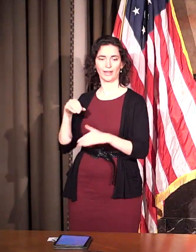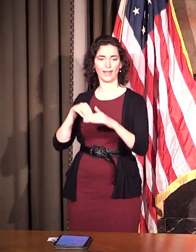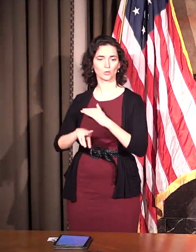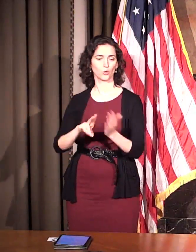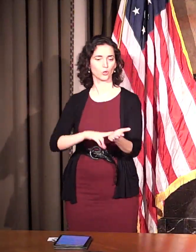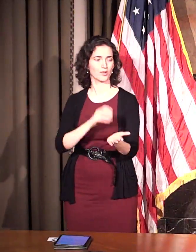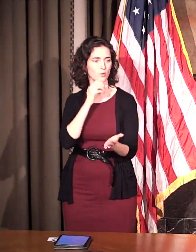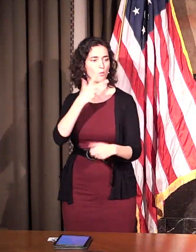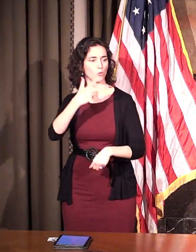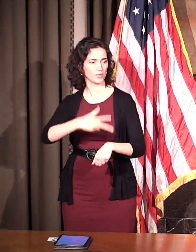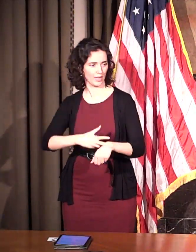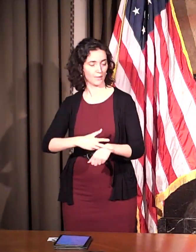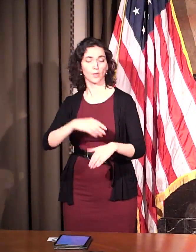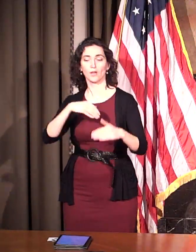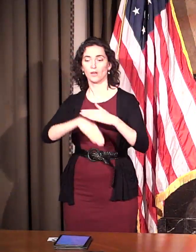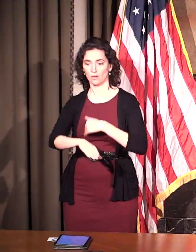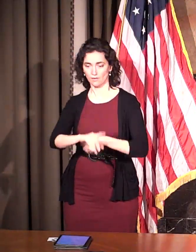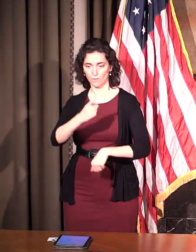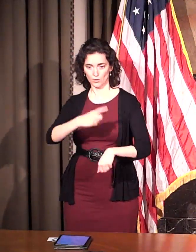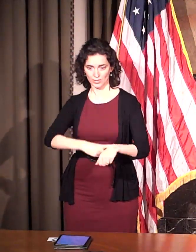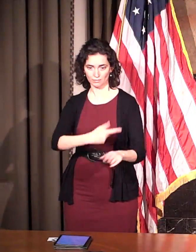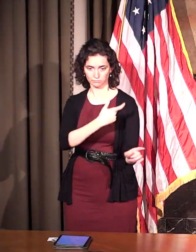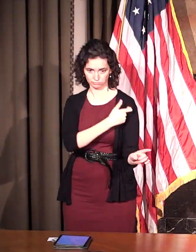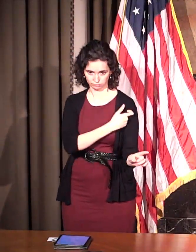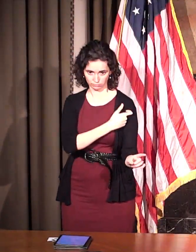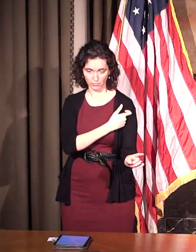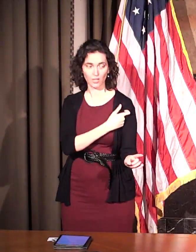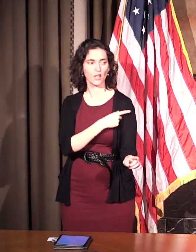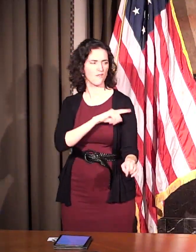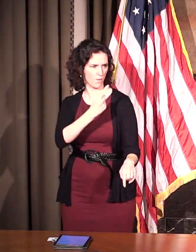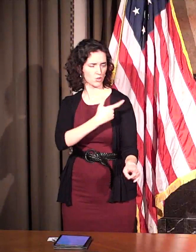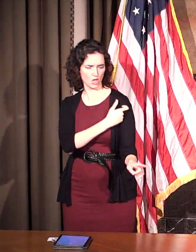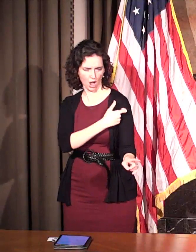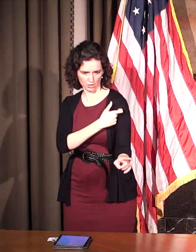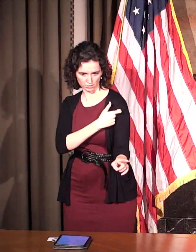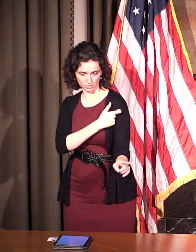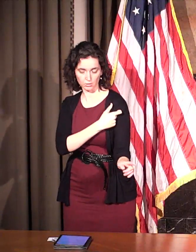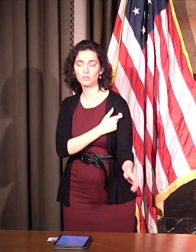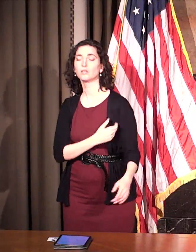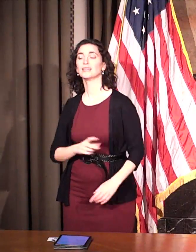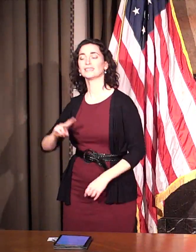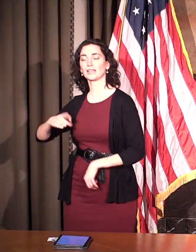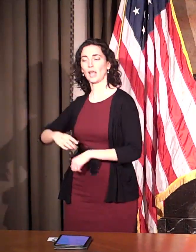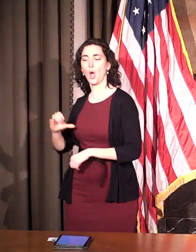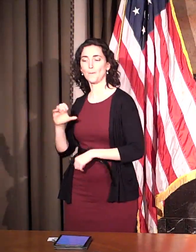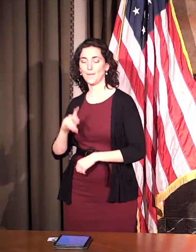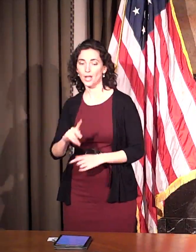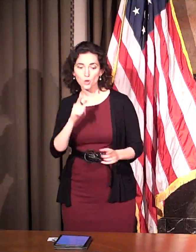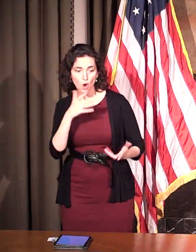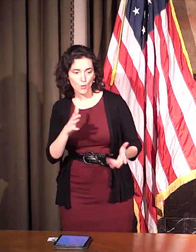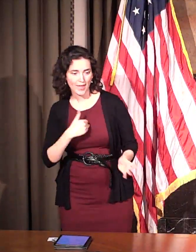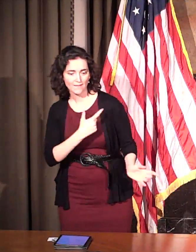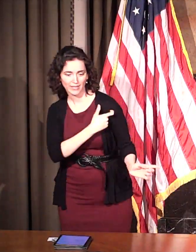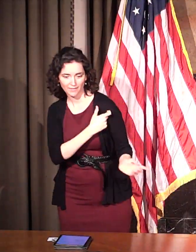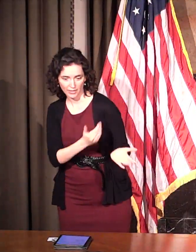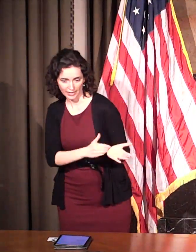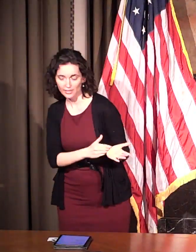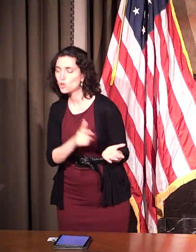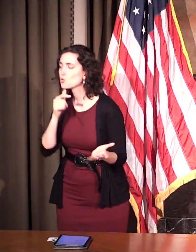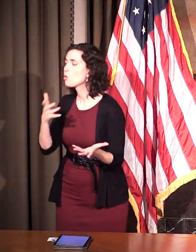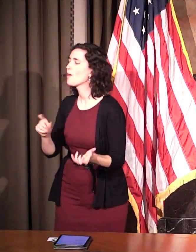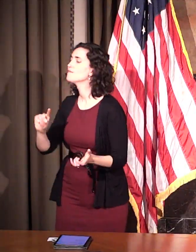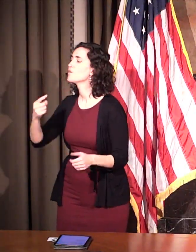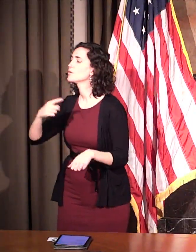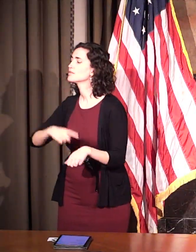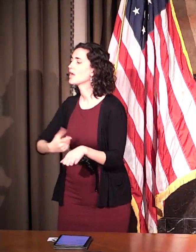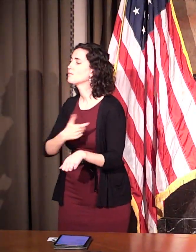nursing home. They make a first visit for the first dose, they make a second visit to do second doses for anyone that got it, and then offer first doses again for anyone